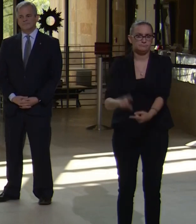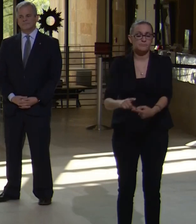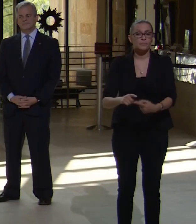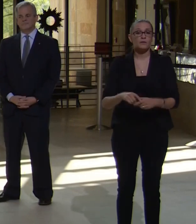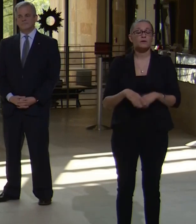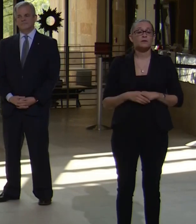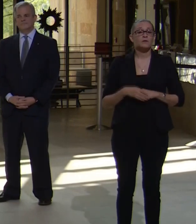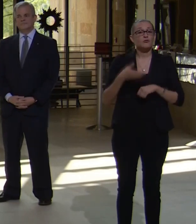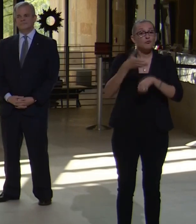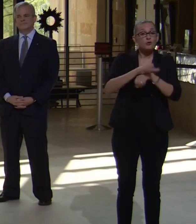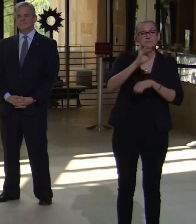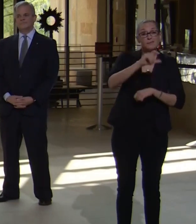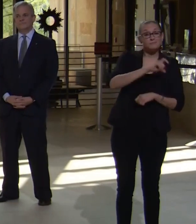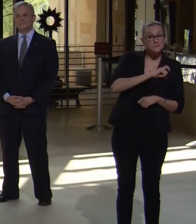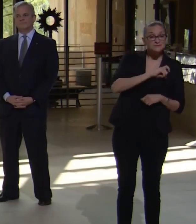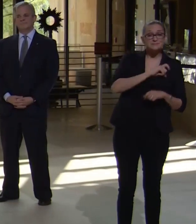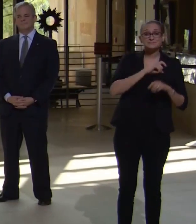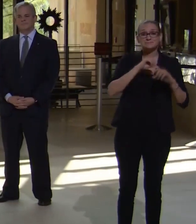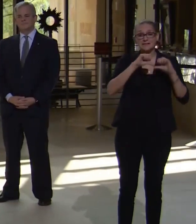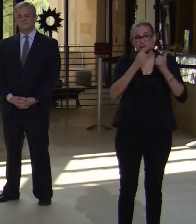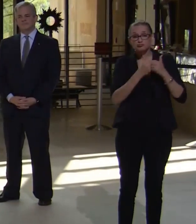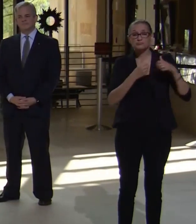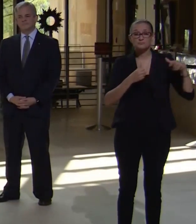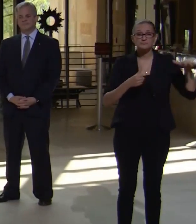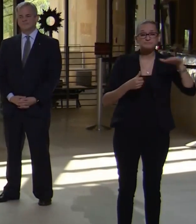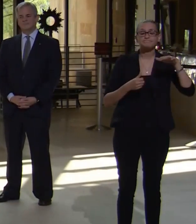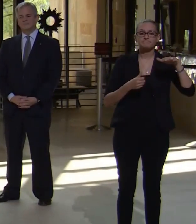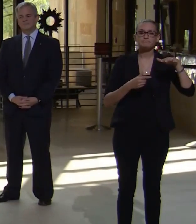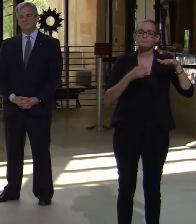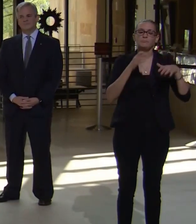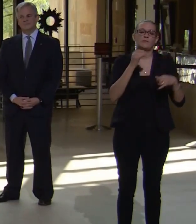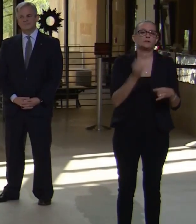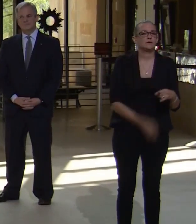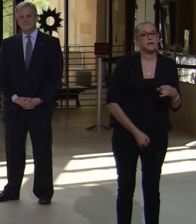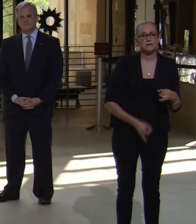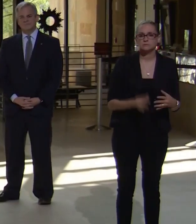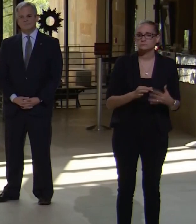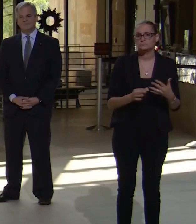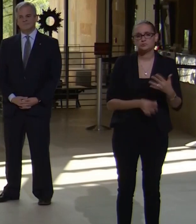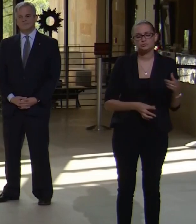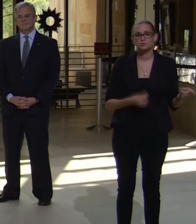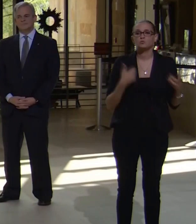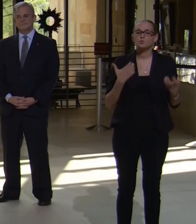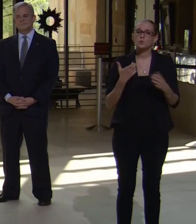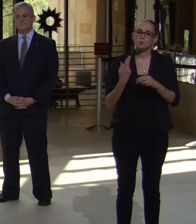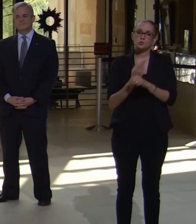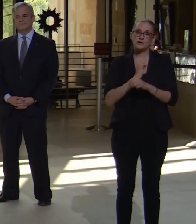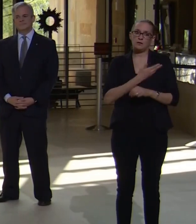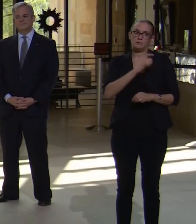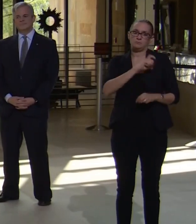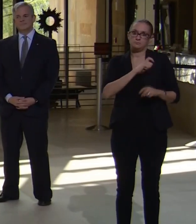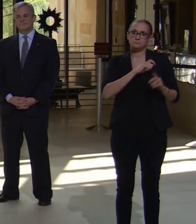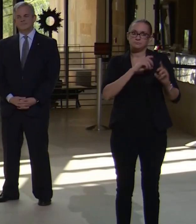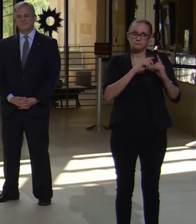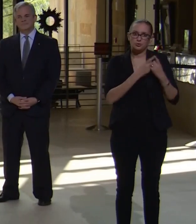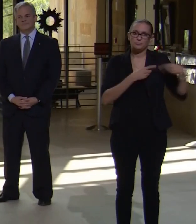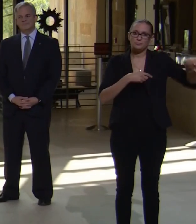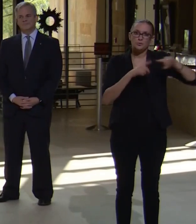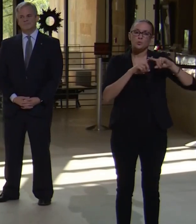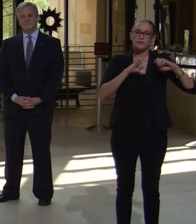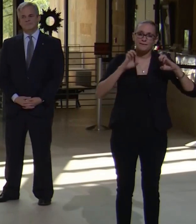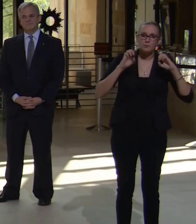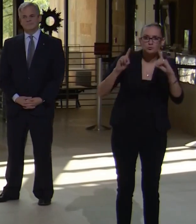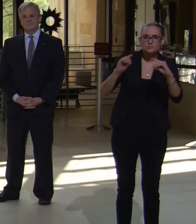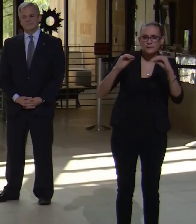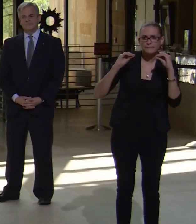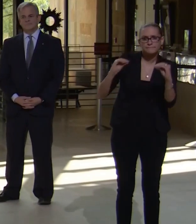Enforcement by law enforcement agencies will be a last resort. We want to use our law enforcement agencies to